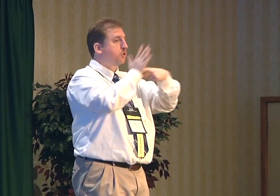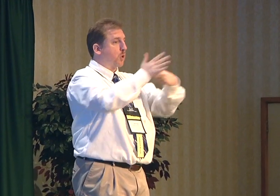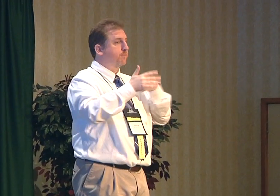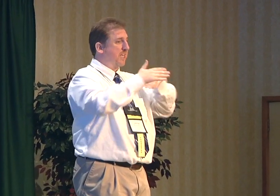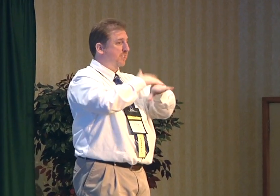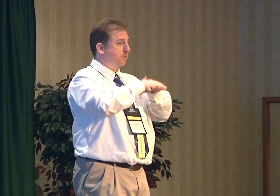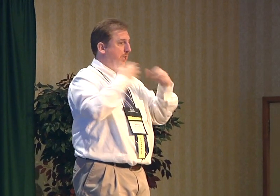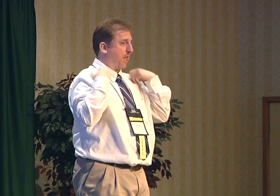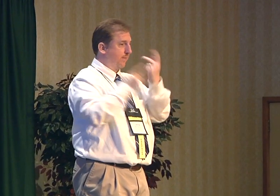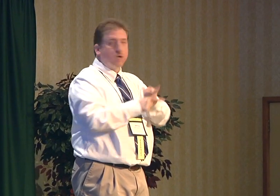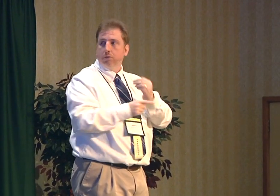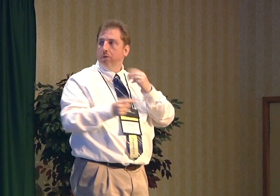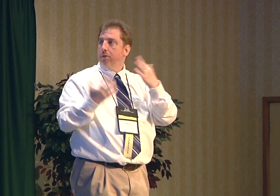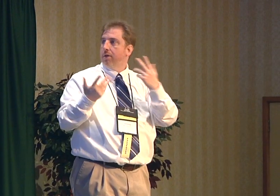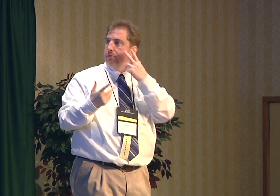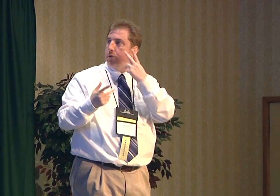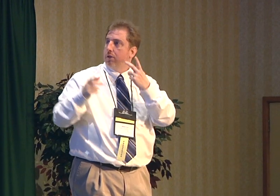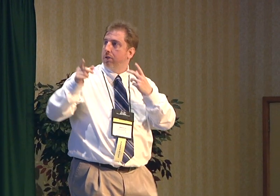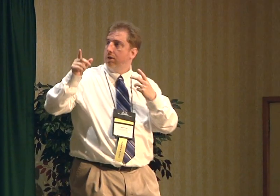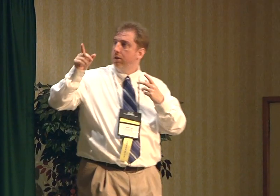and I'm also the director for Show Me Accessible Healthcare,